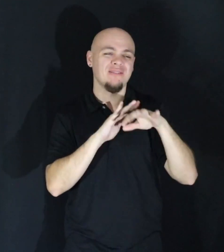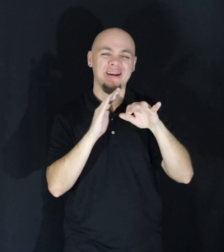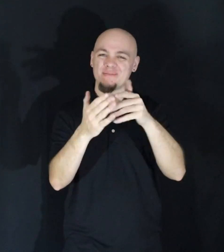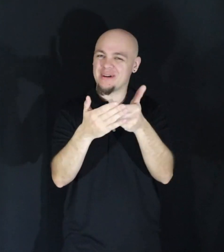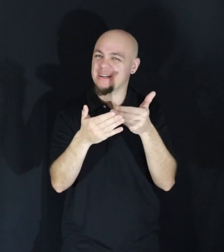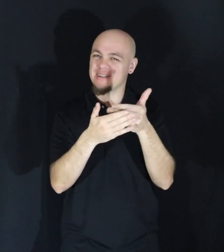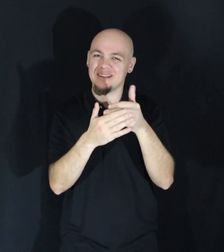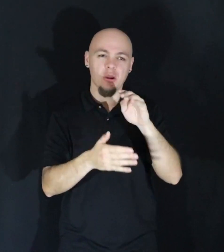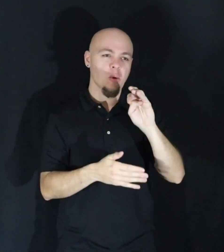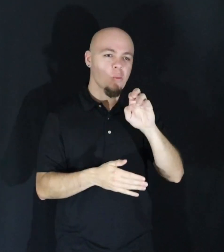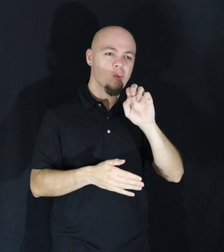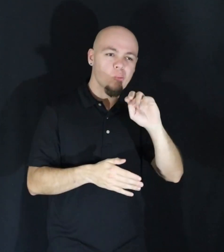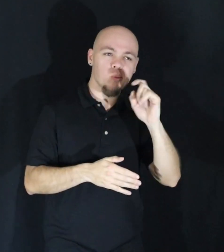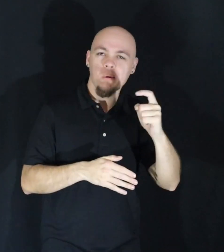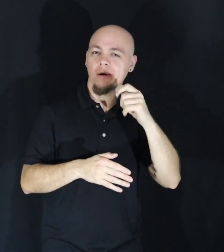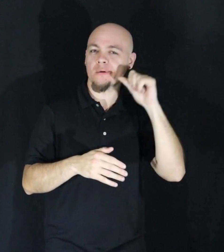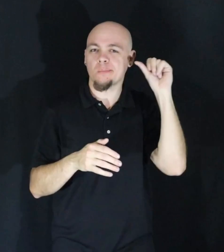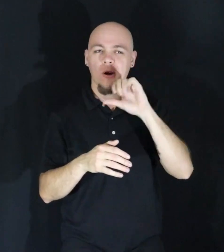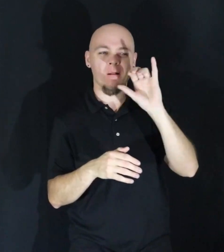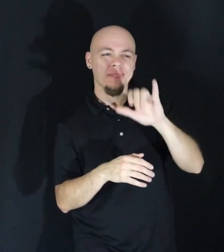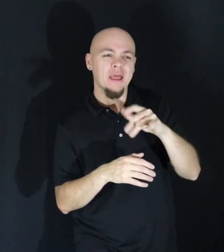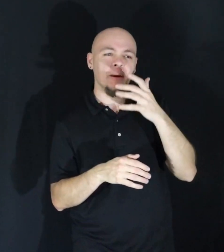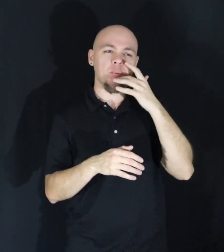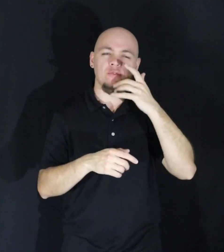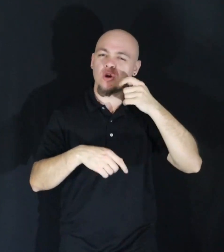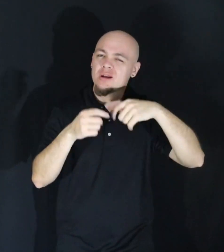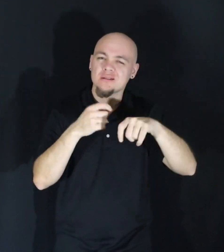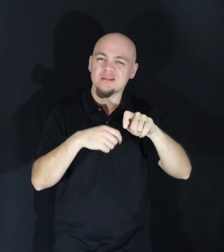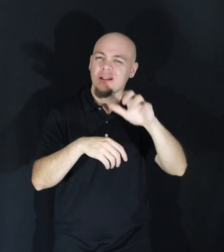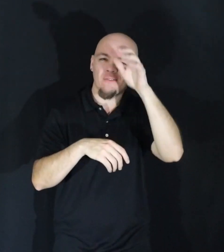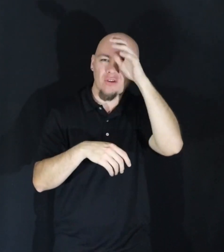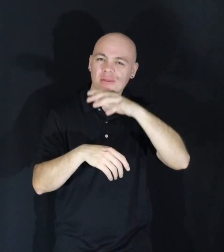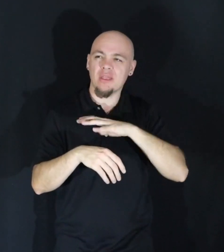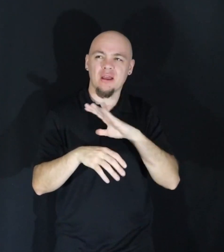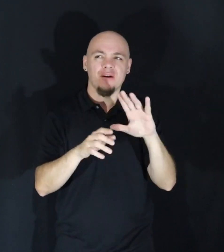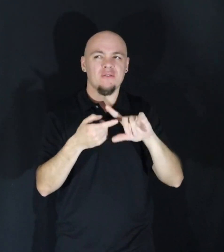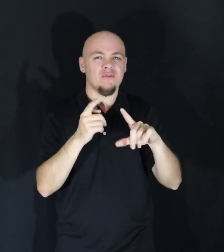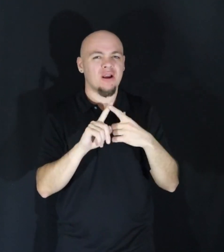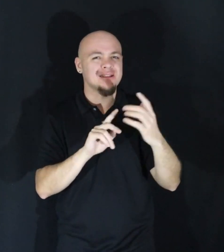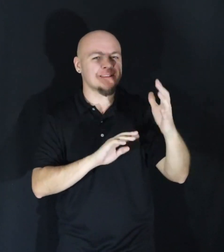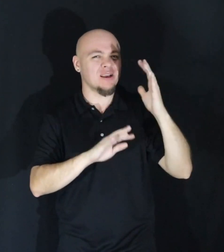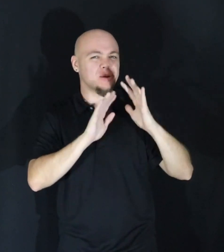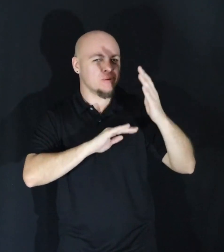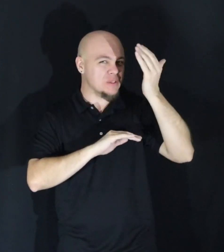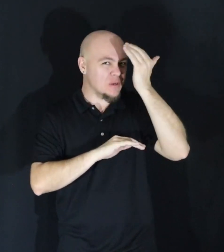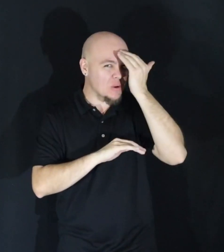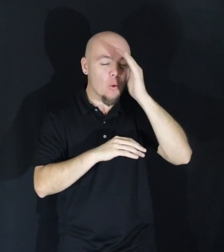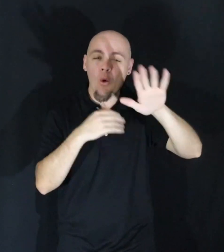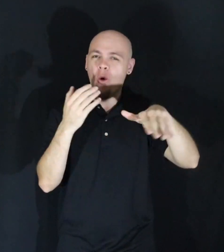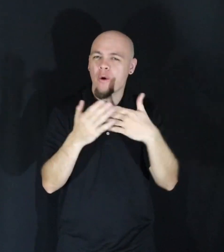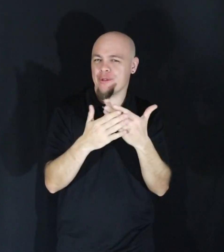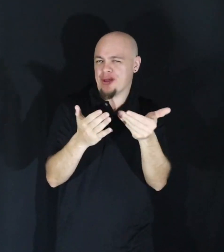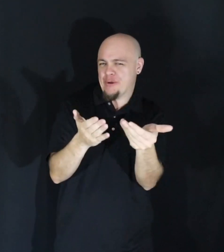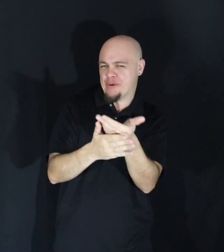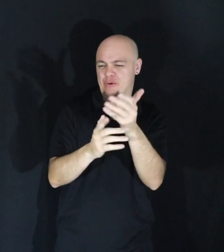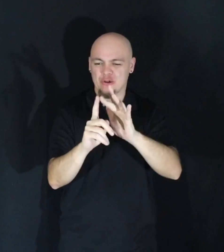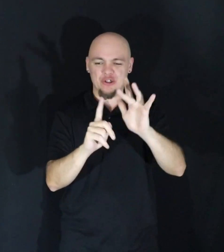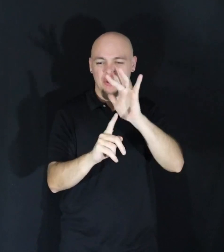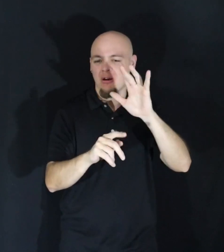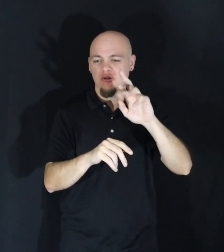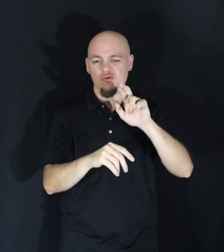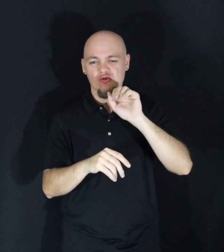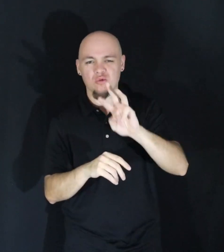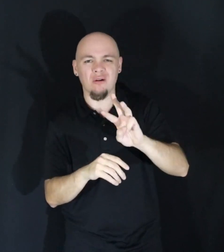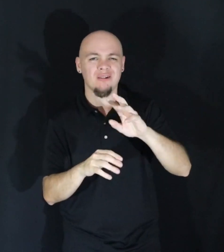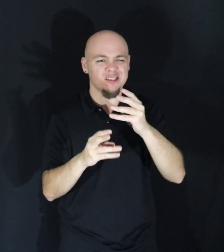the Bronx bar. Perhaps that's preferable for the drowning of a sorrow, thoughts of friends I used to know. When all of this new and shiny, it was raw, it